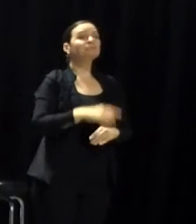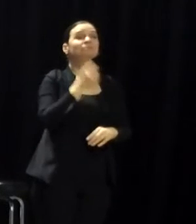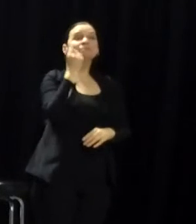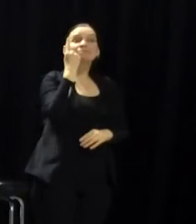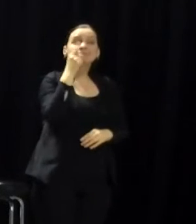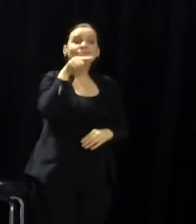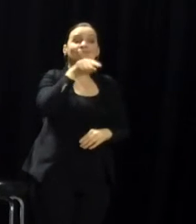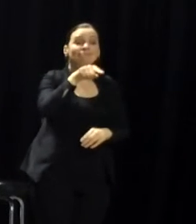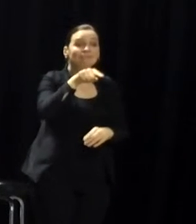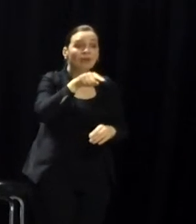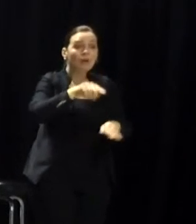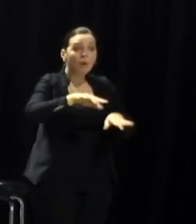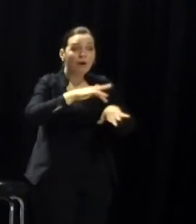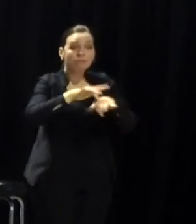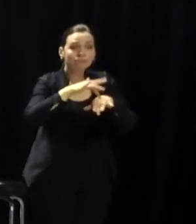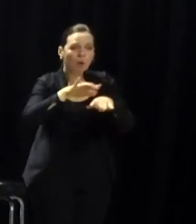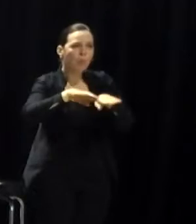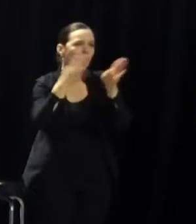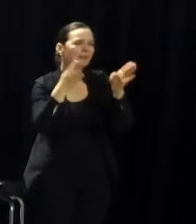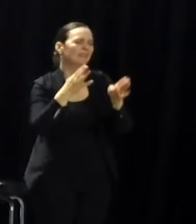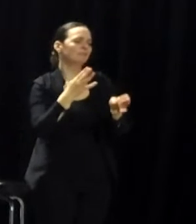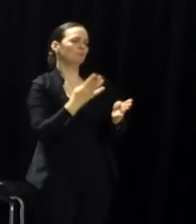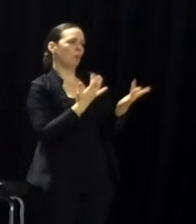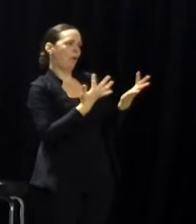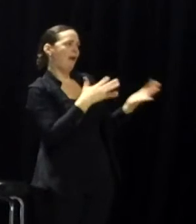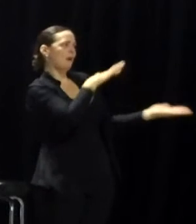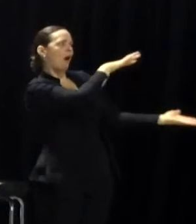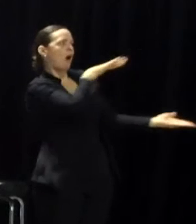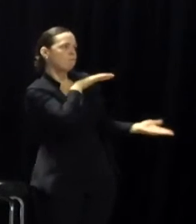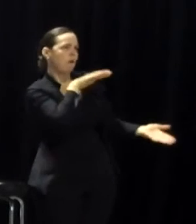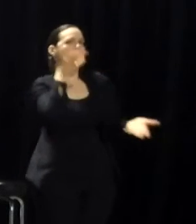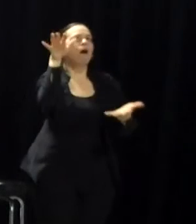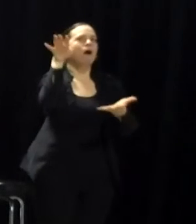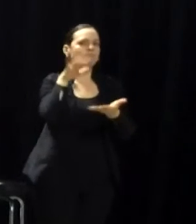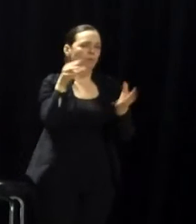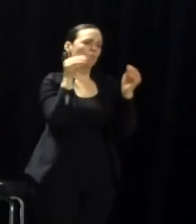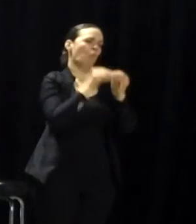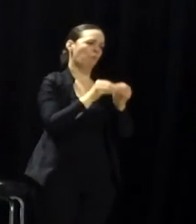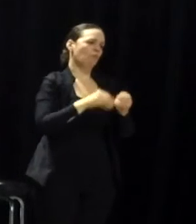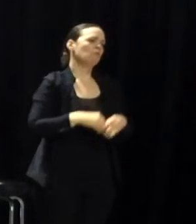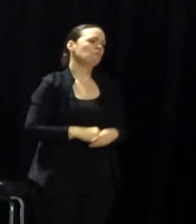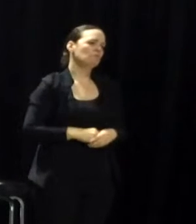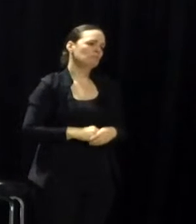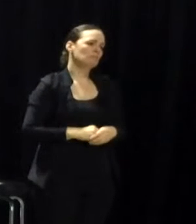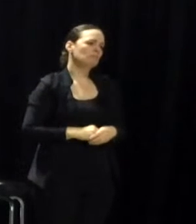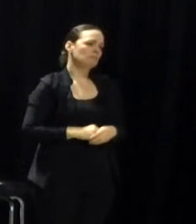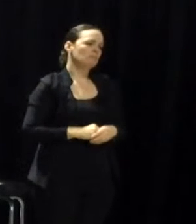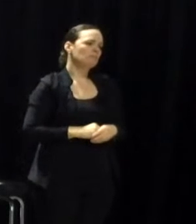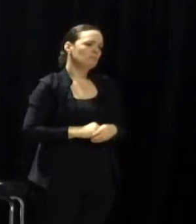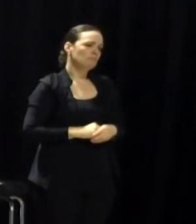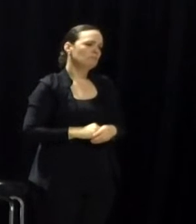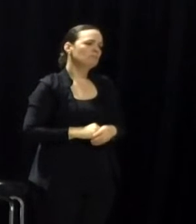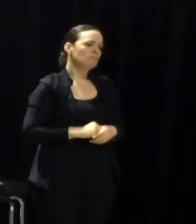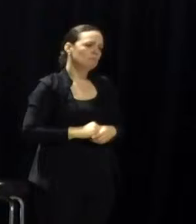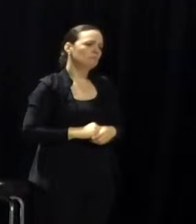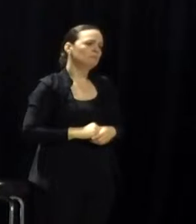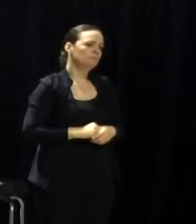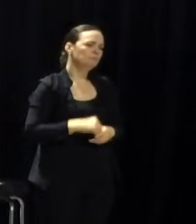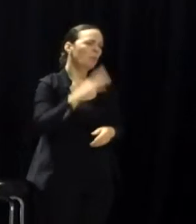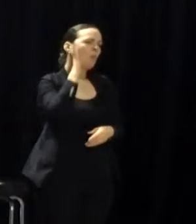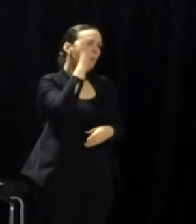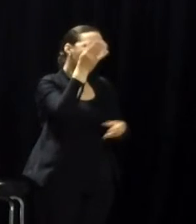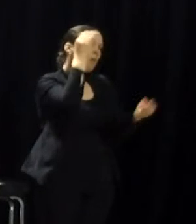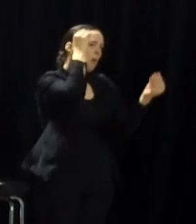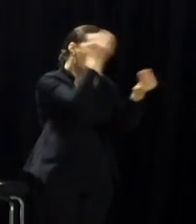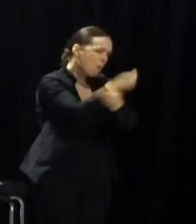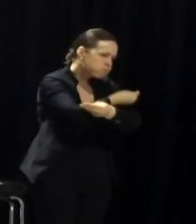last thing we want to do is go tell the public, go register for the vaccine on this day, and we take 700 registrations